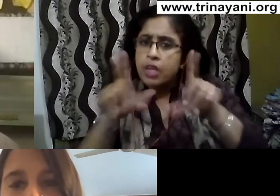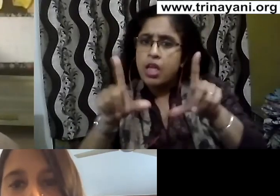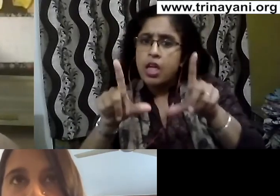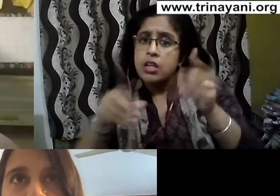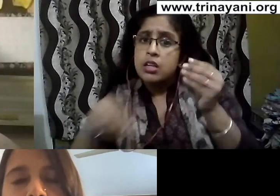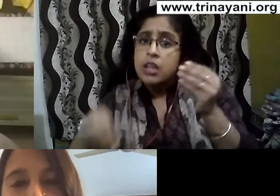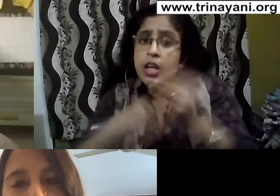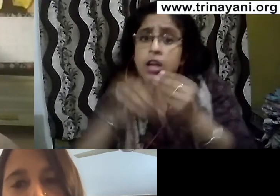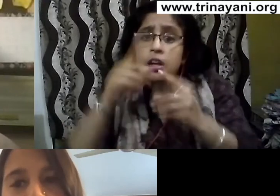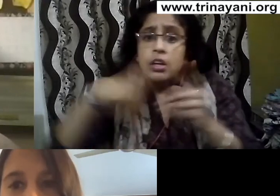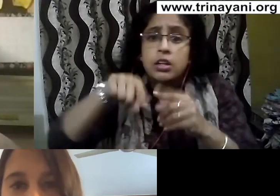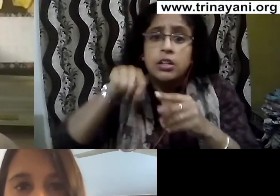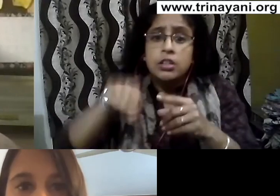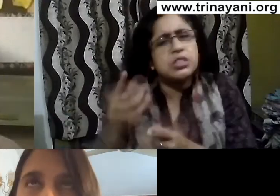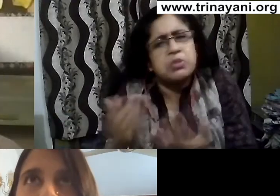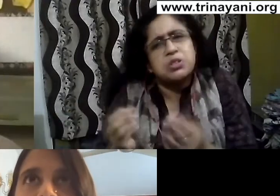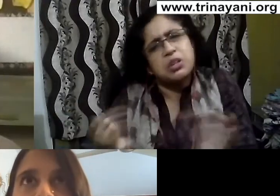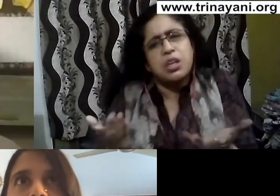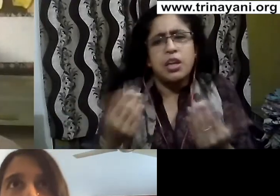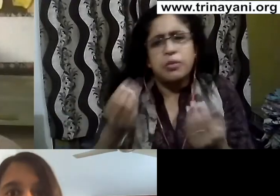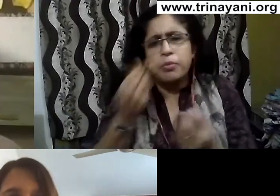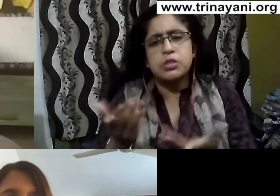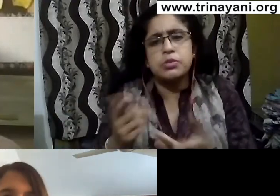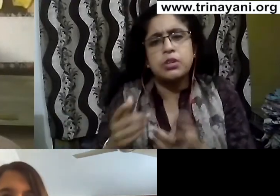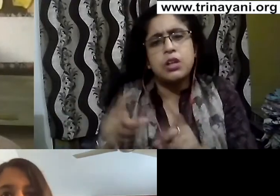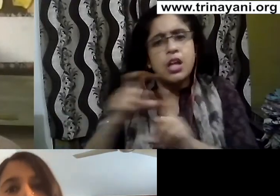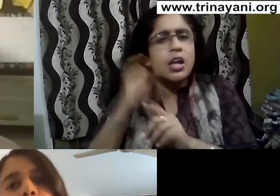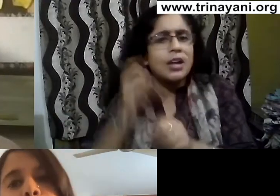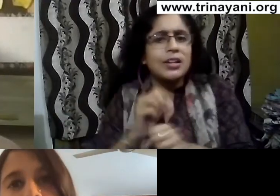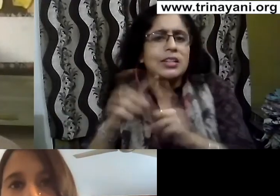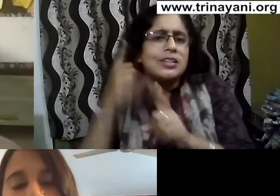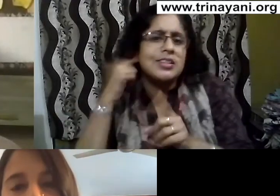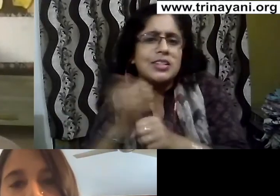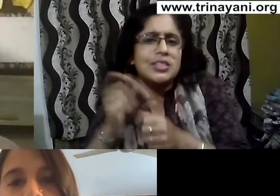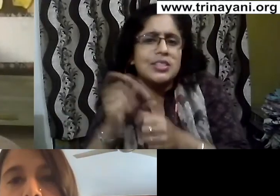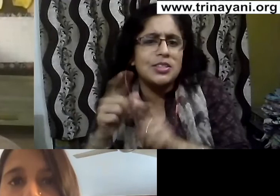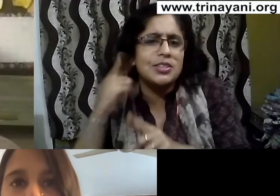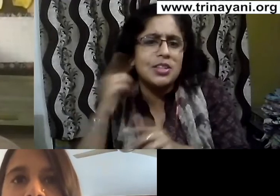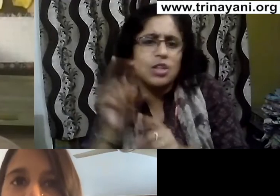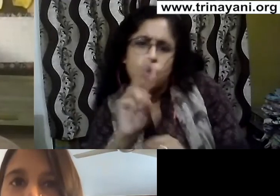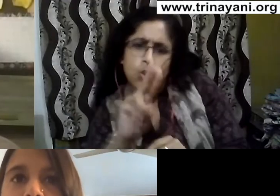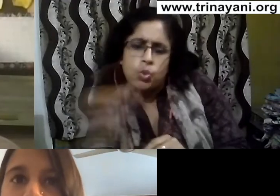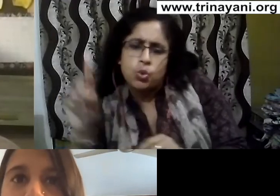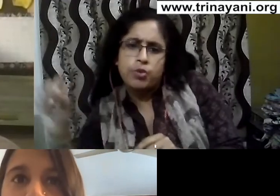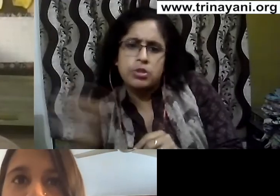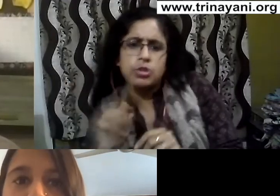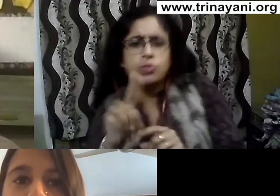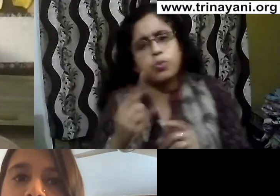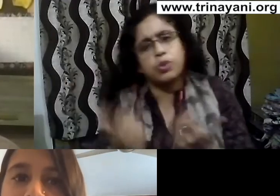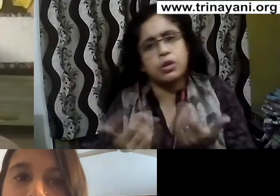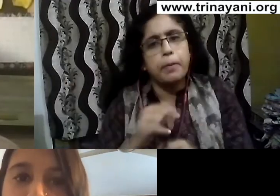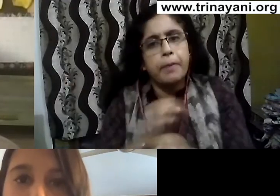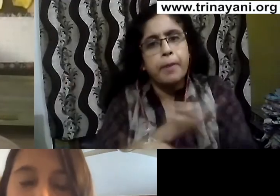point or adds value to your content. For digital creators, within 2 to 10 minutes per post, you're actually making your media